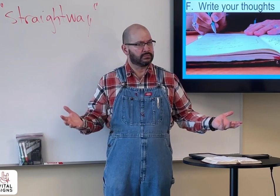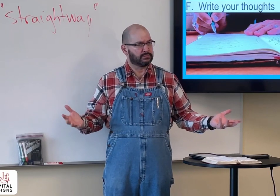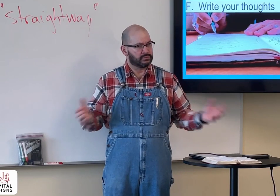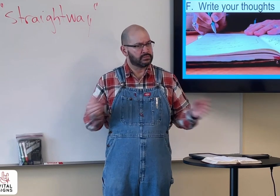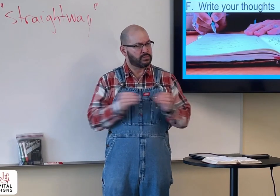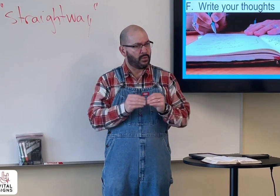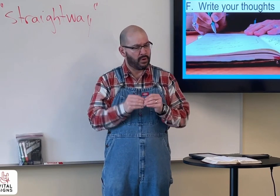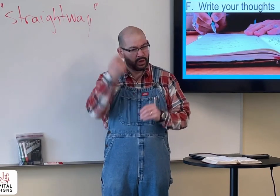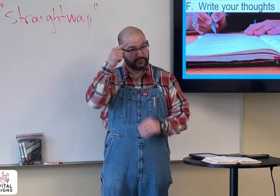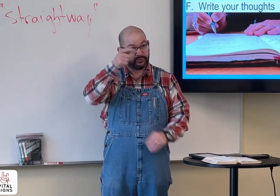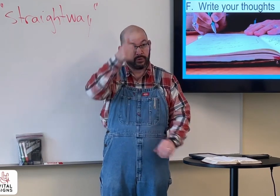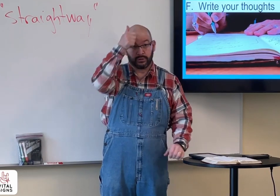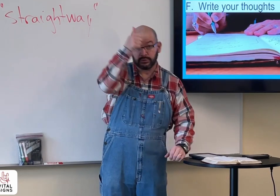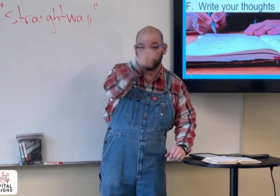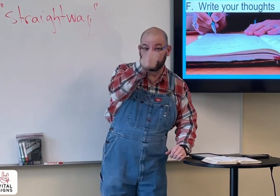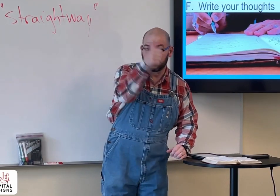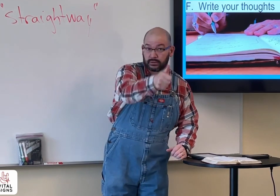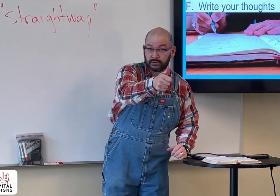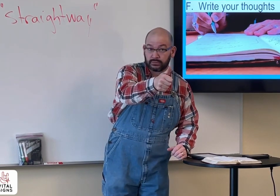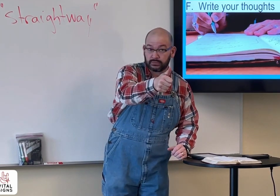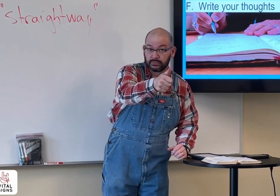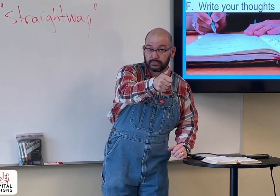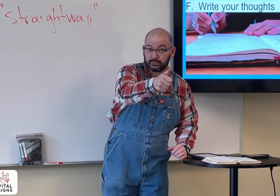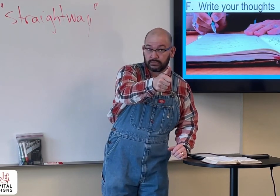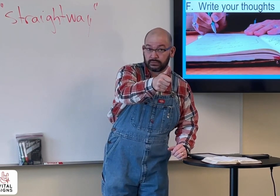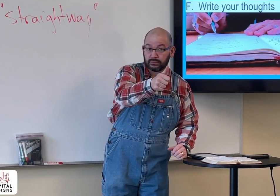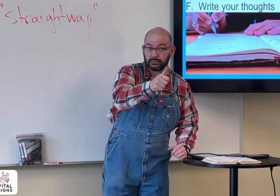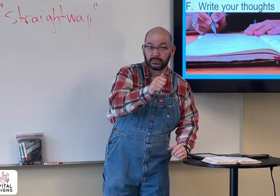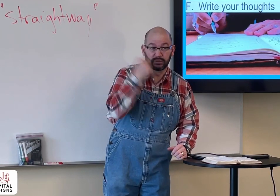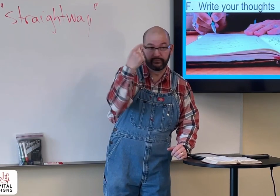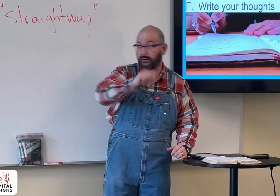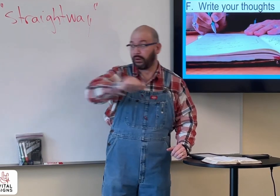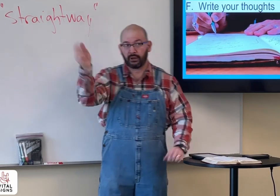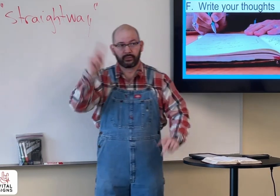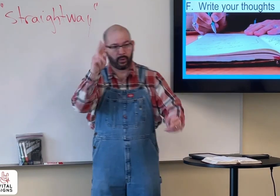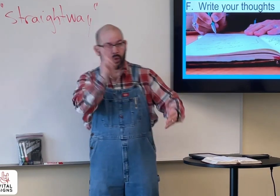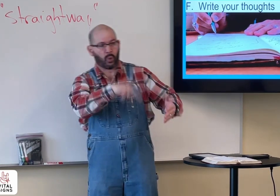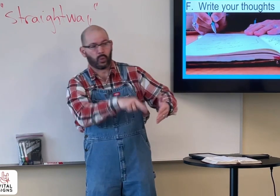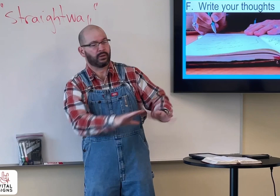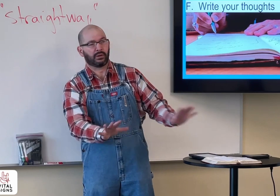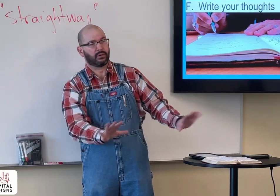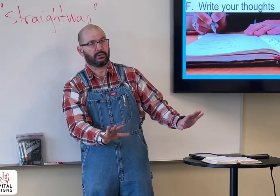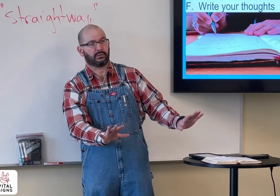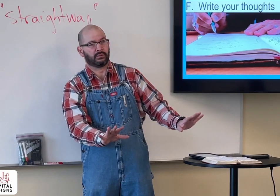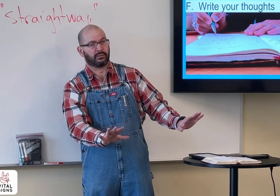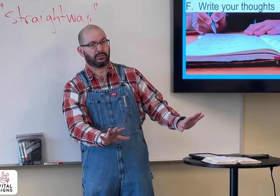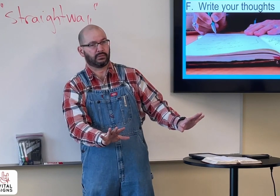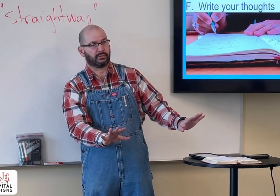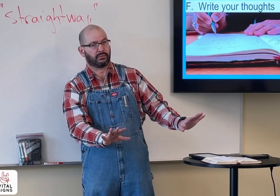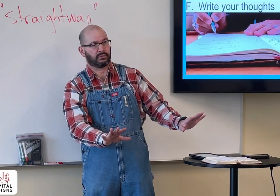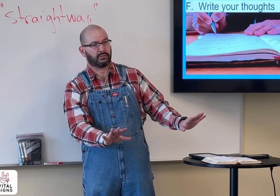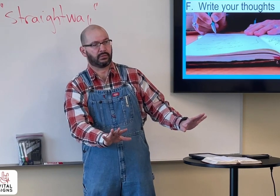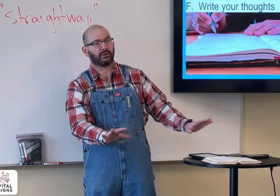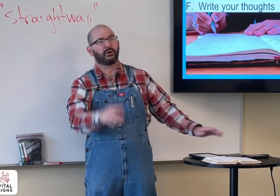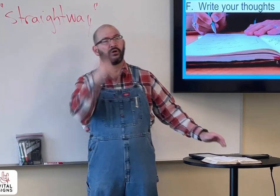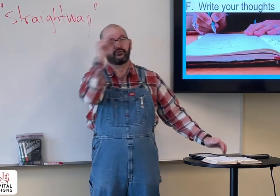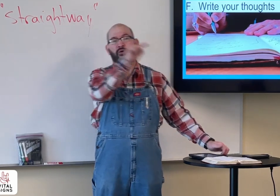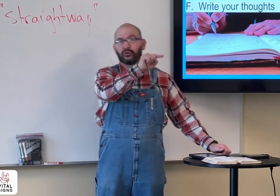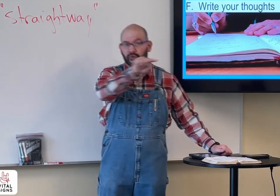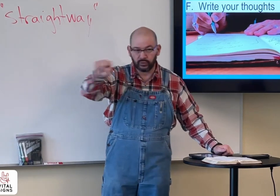that help you. Do this for yourself, not for other people. This is not for other people to read. This is